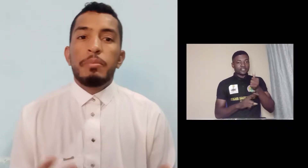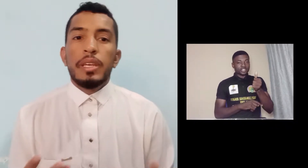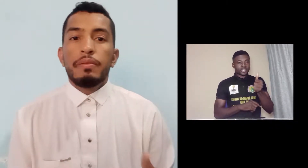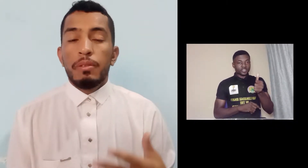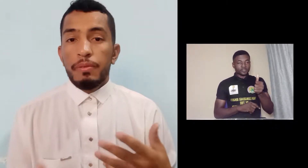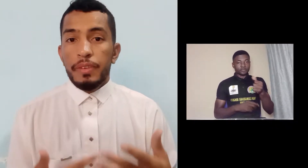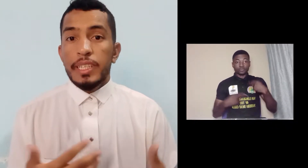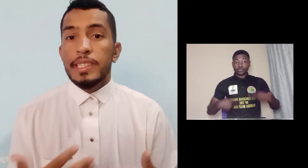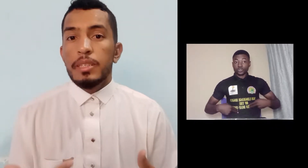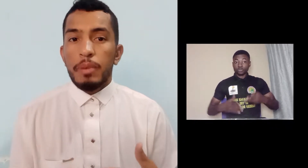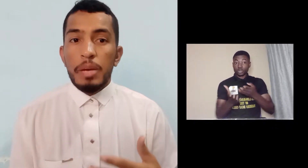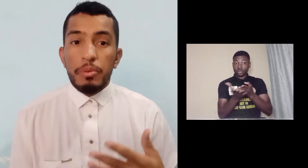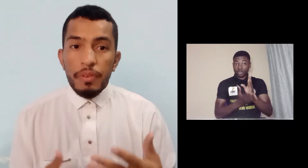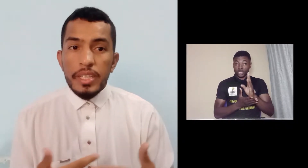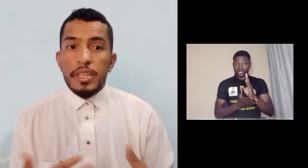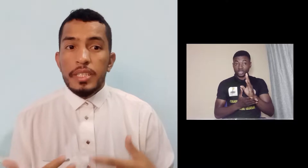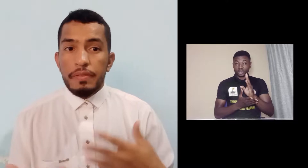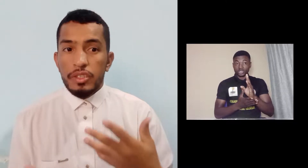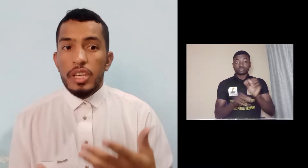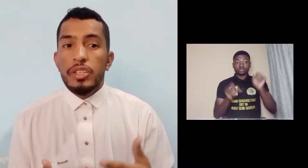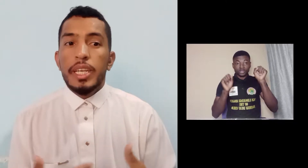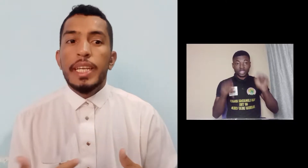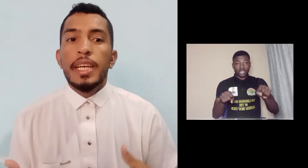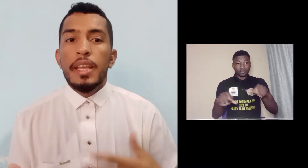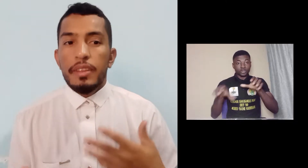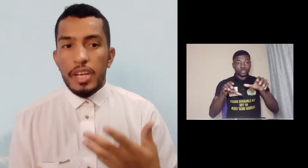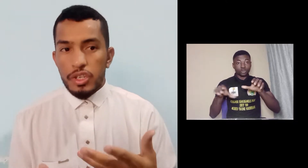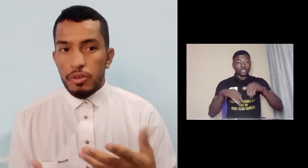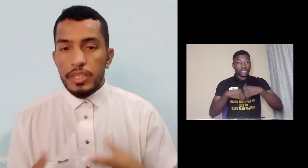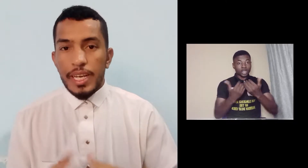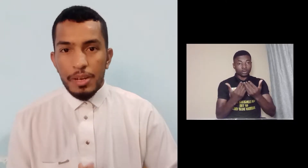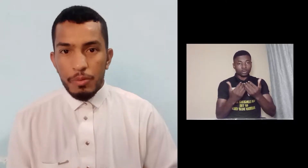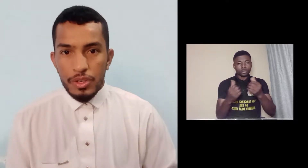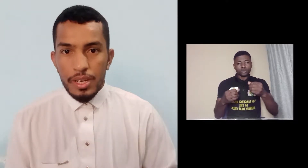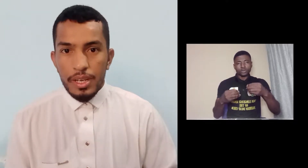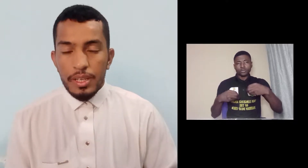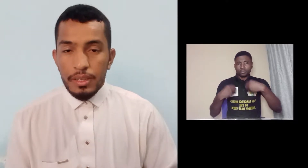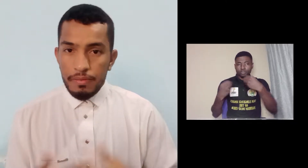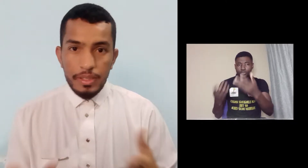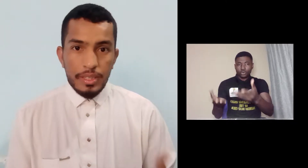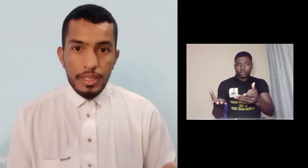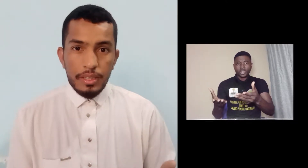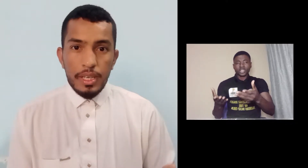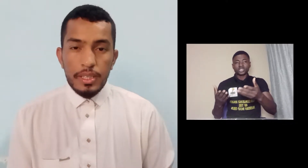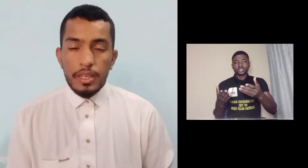can be fulfilled by providing a deaf education in the national sign language,